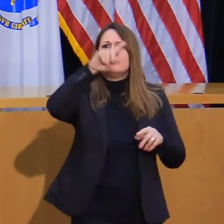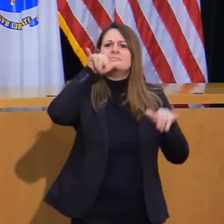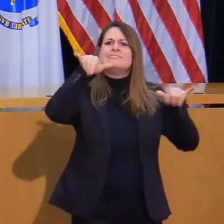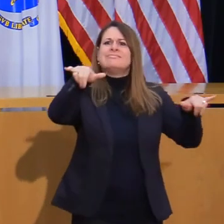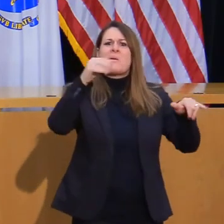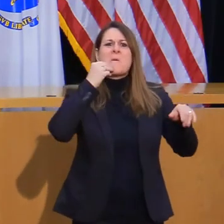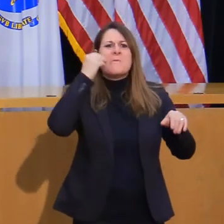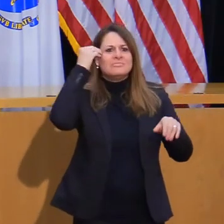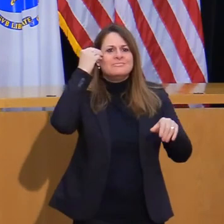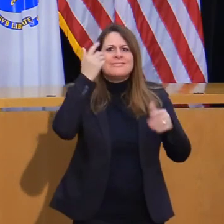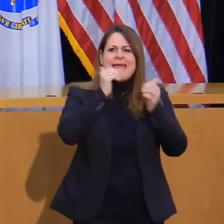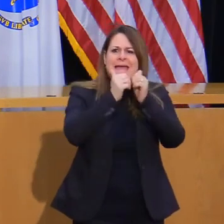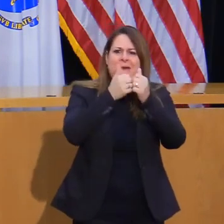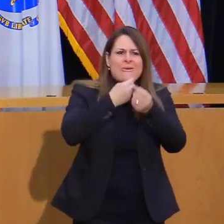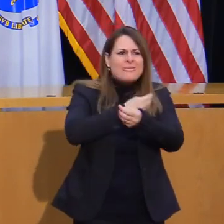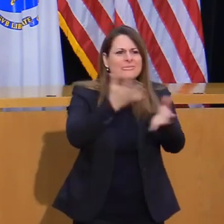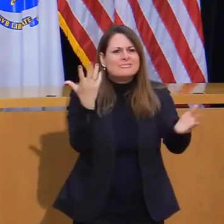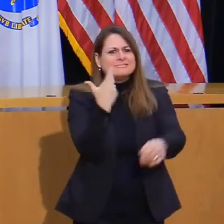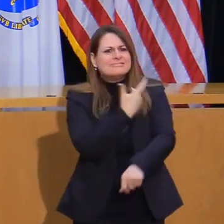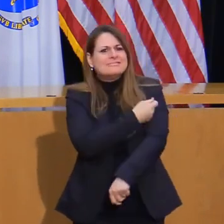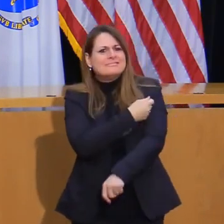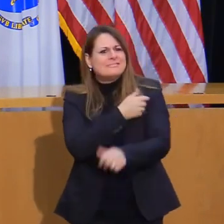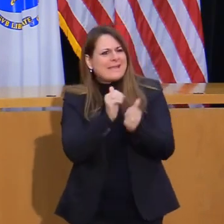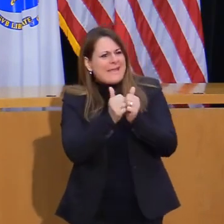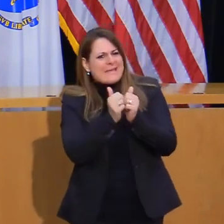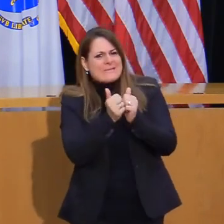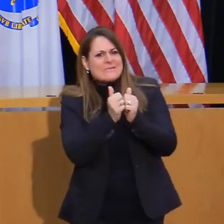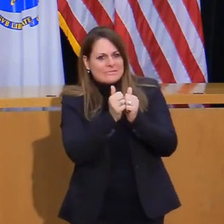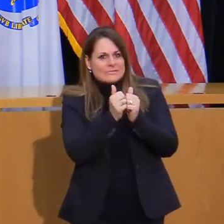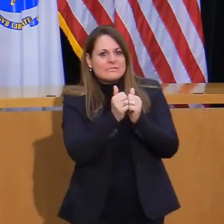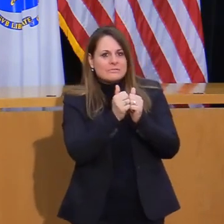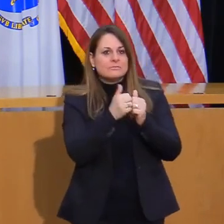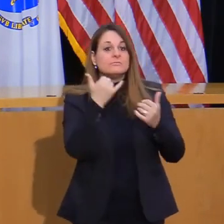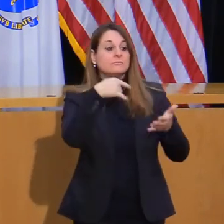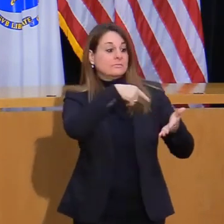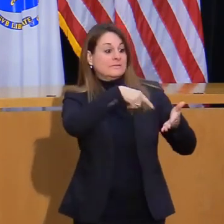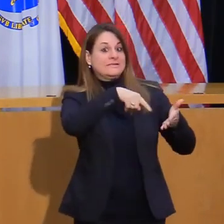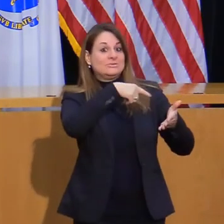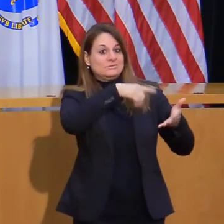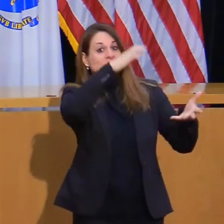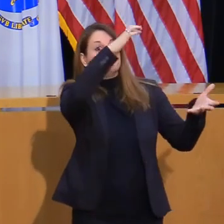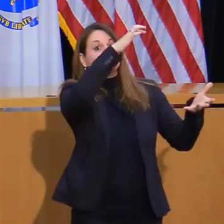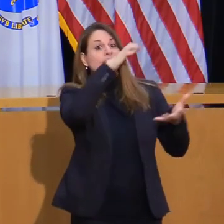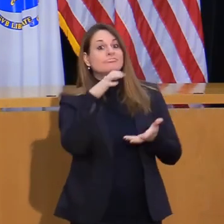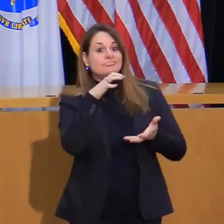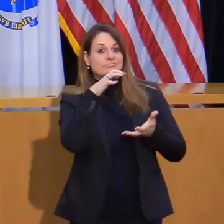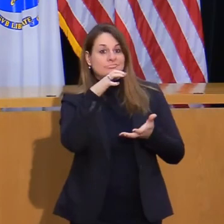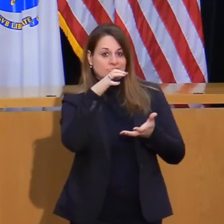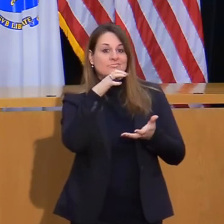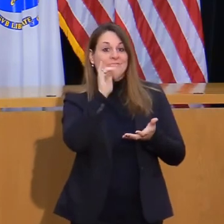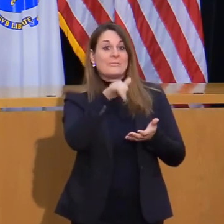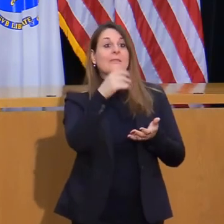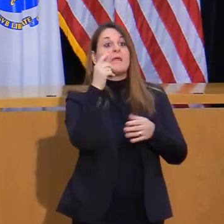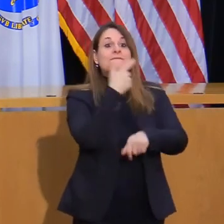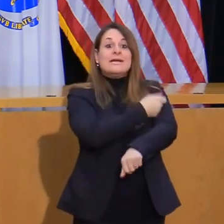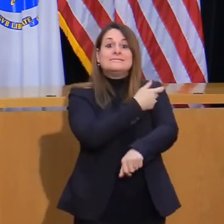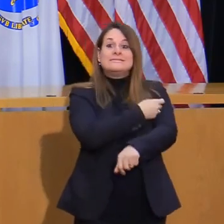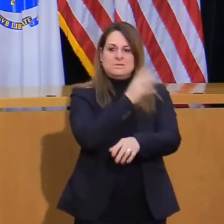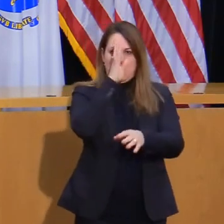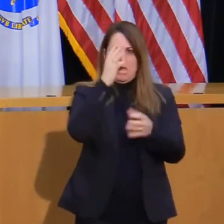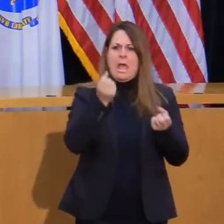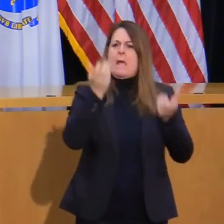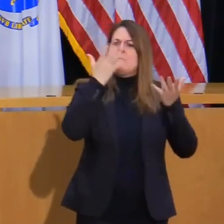doses being distributed this week to providers. We'll also share details on plans to distribute recently passed federal